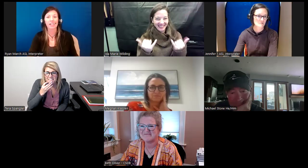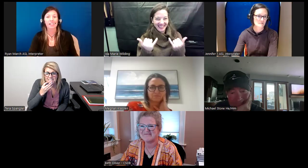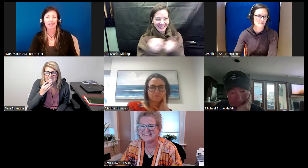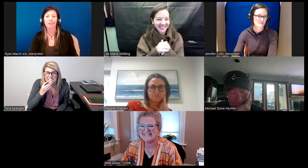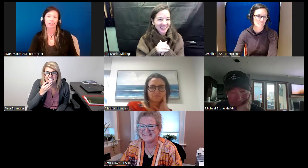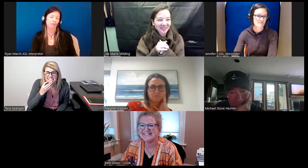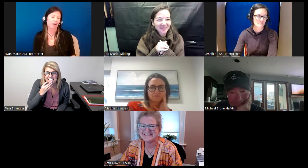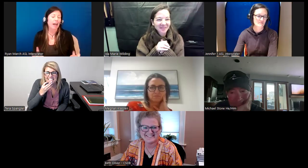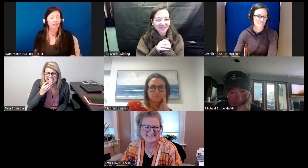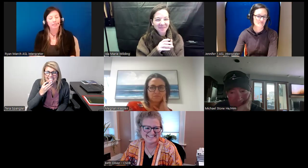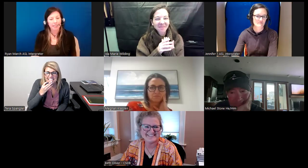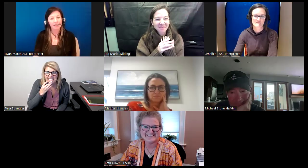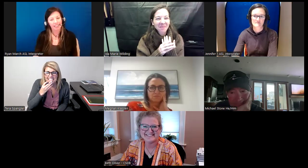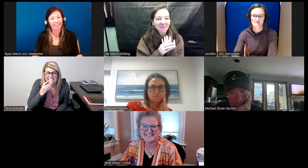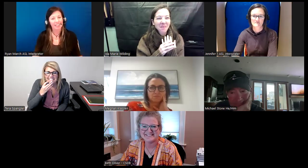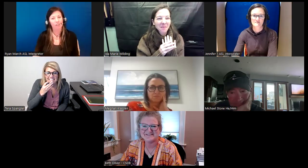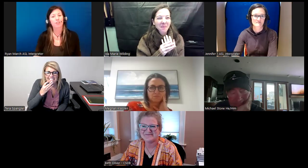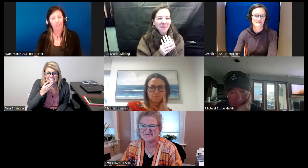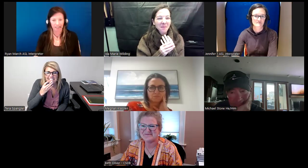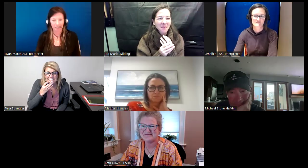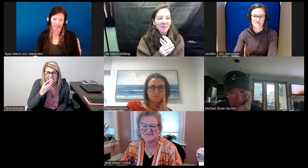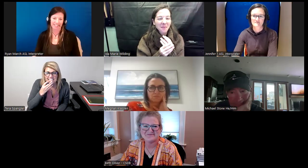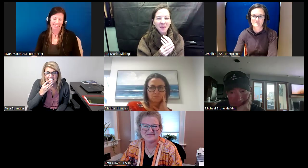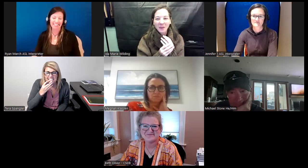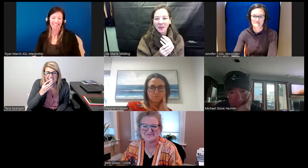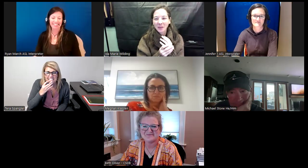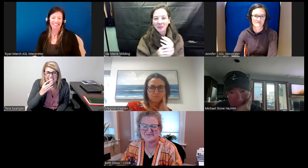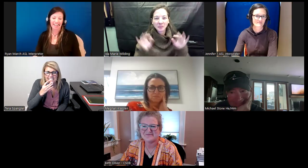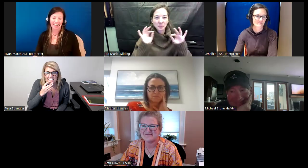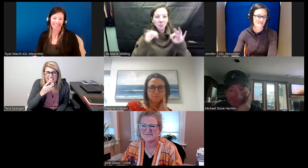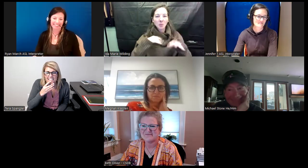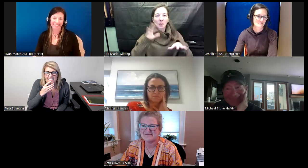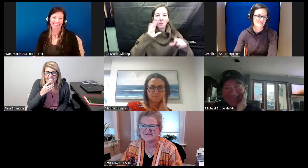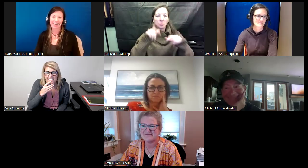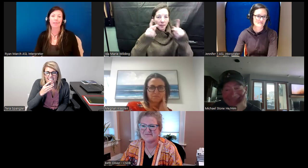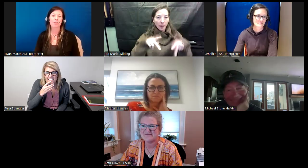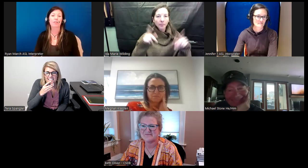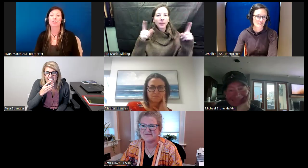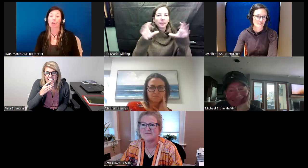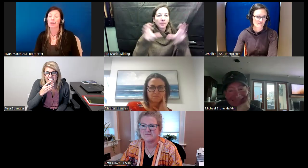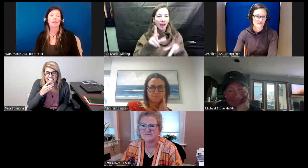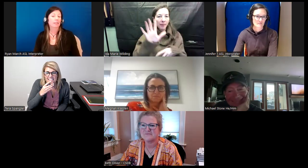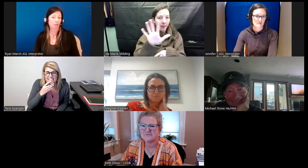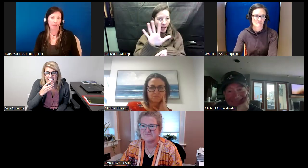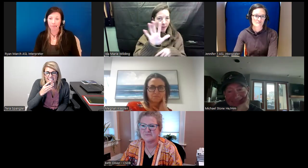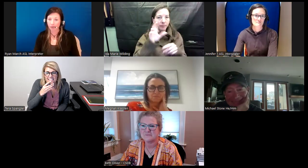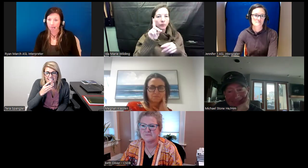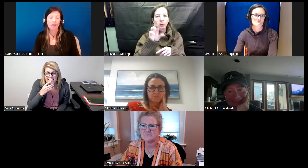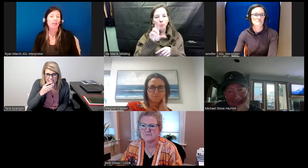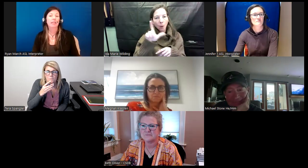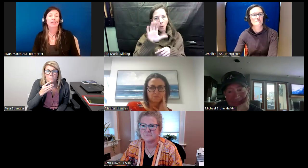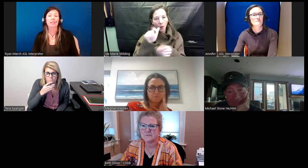start. This was technically our first committee meeting. Yeah. All right, perfect. So to wrap